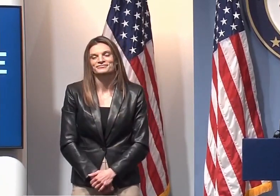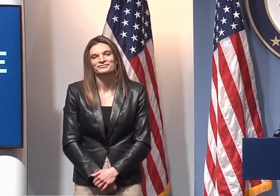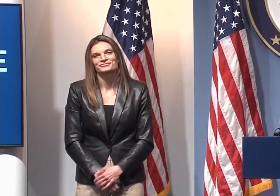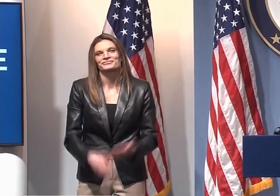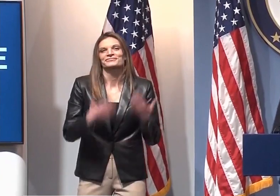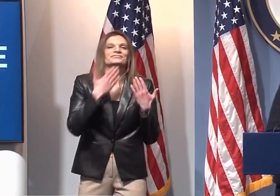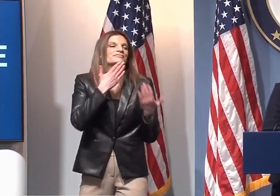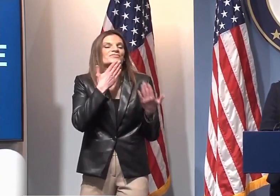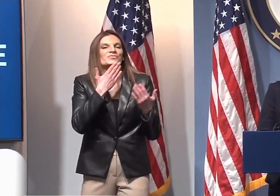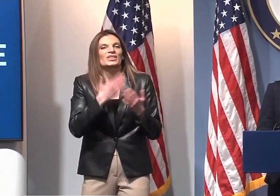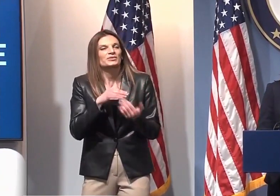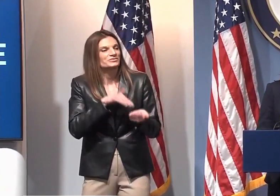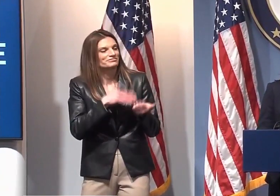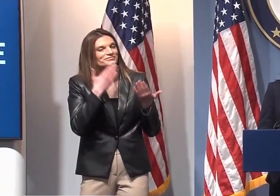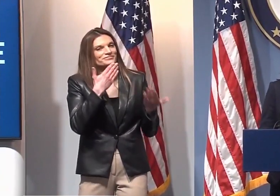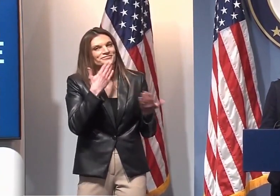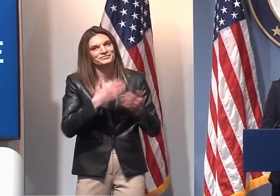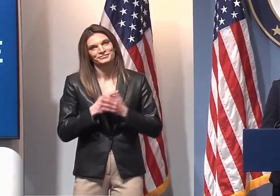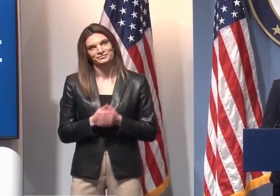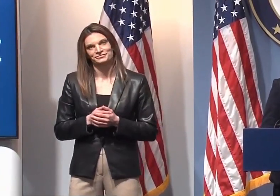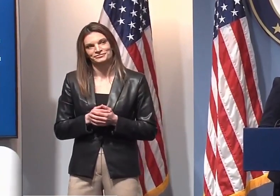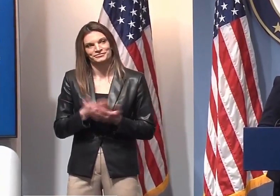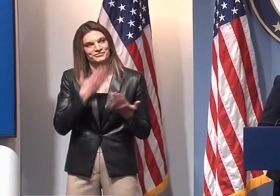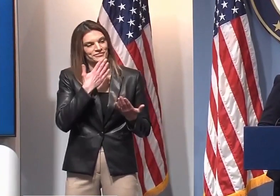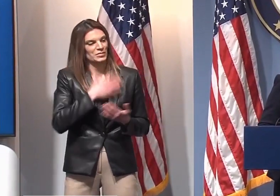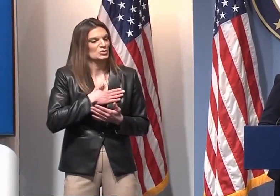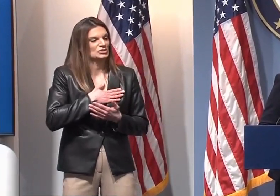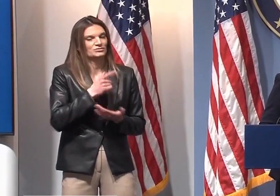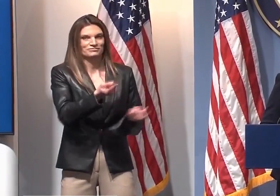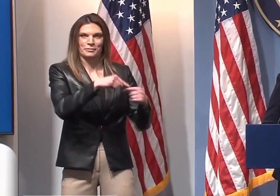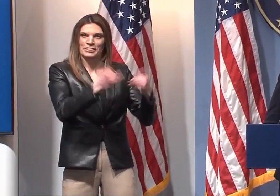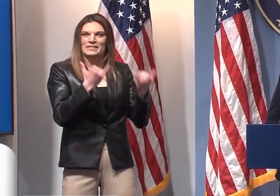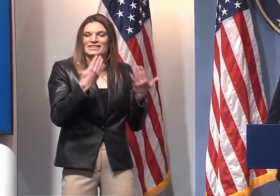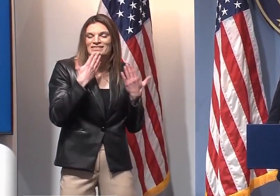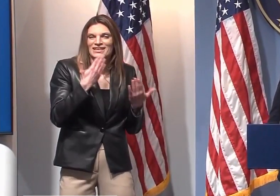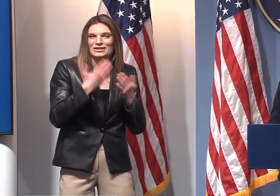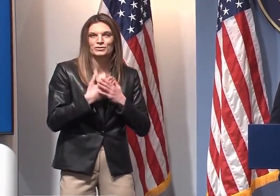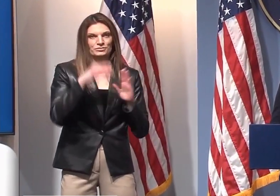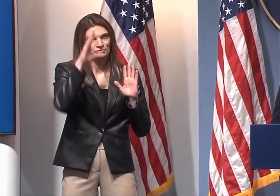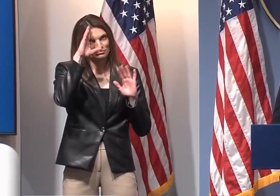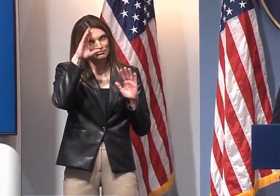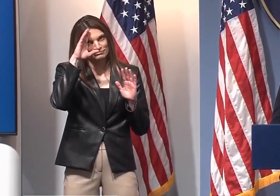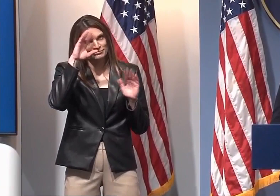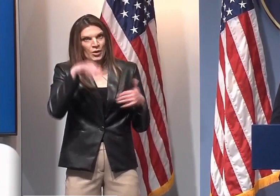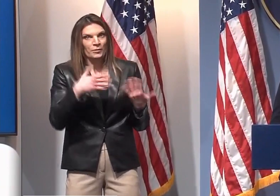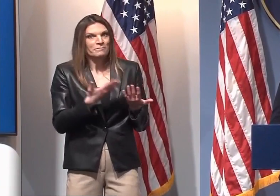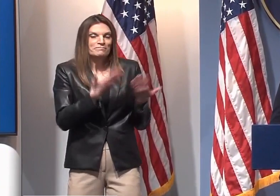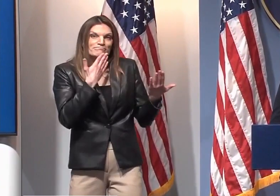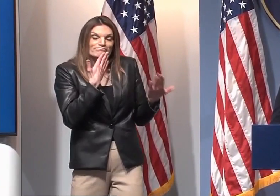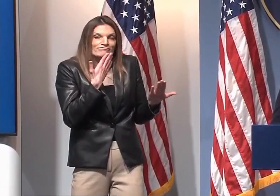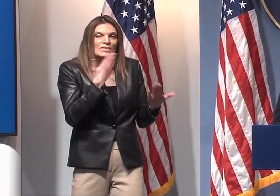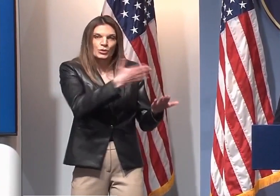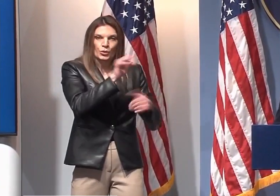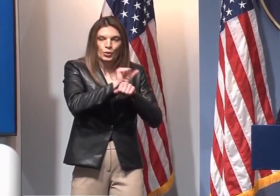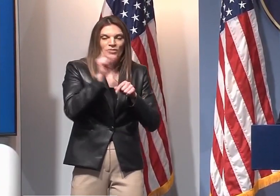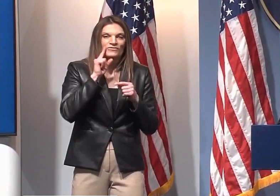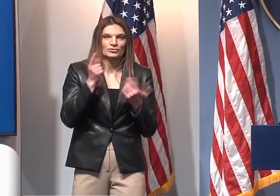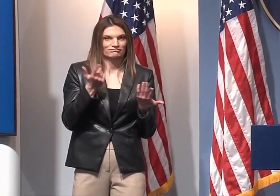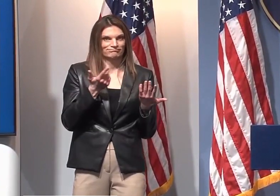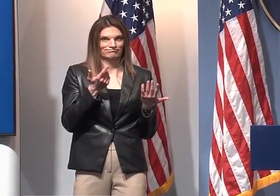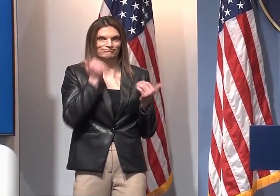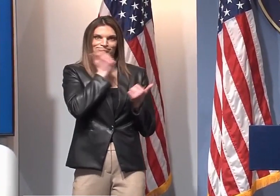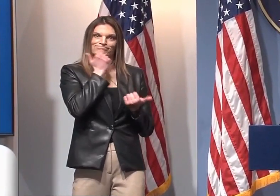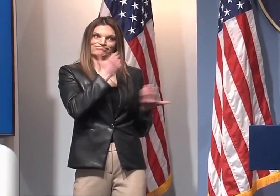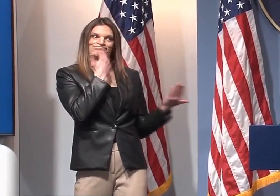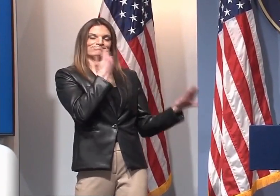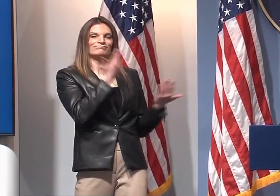Thank you, Dr. Munkara. I appreciate your joining us today and the work that you're doing every single day in Henry Ford. We